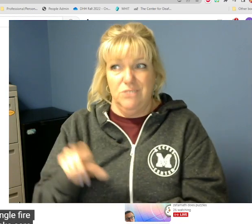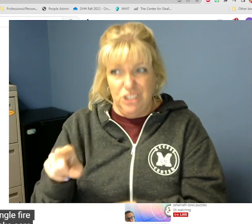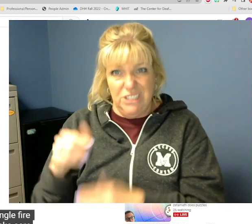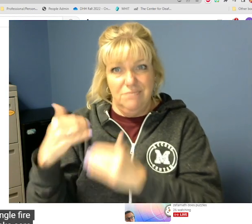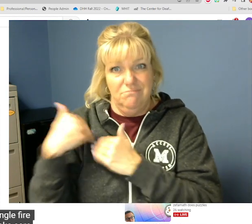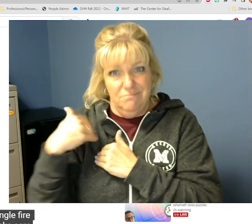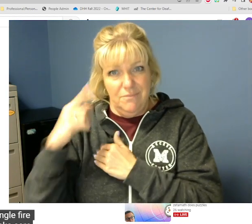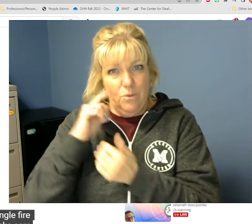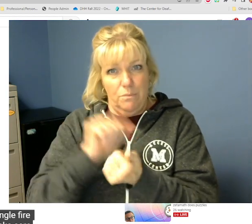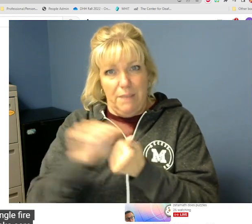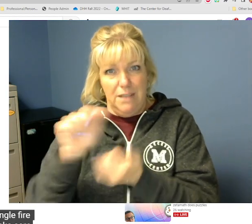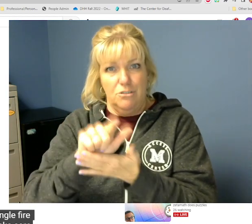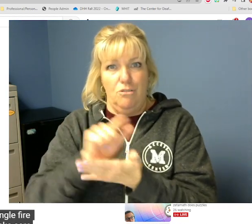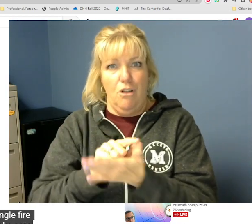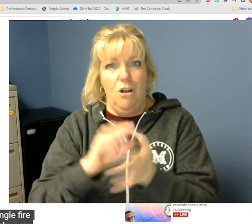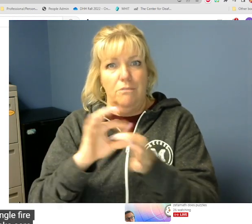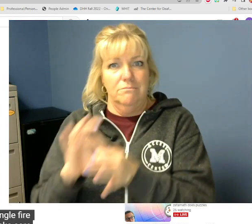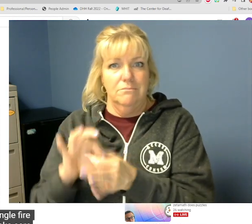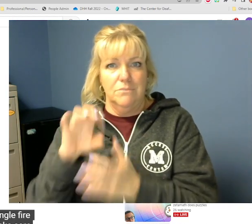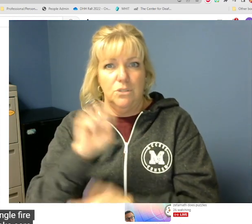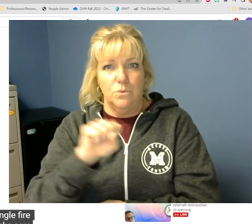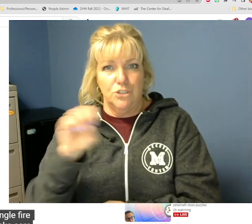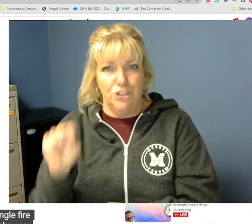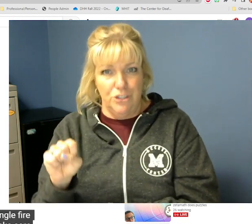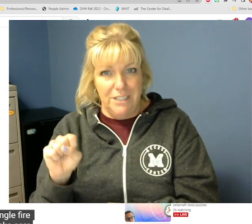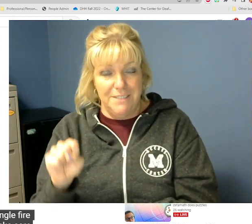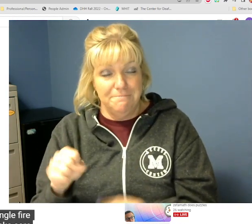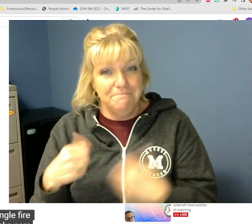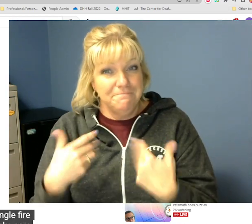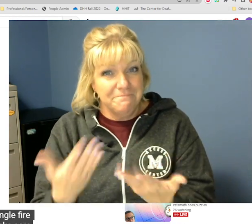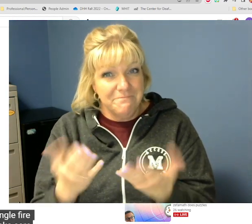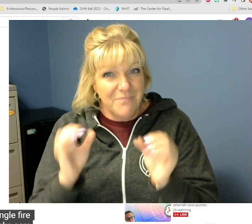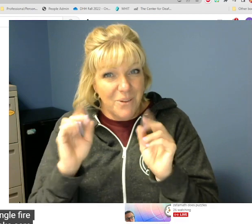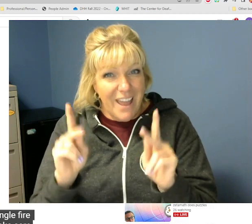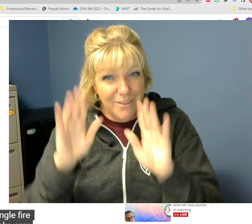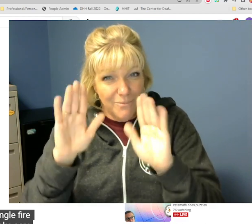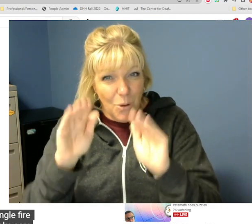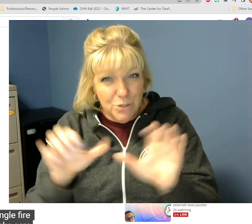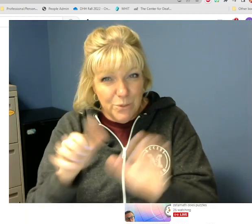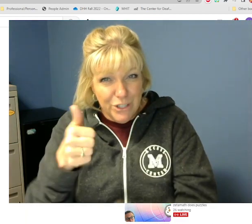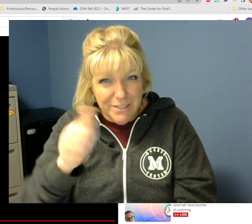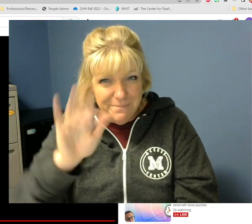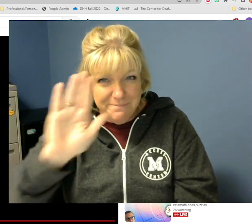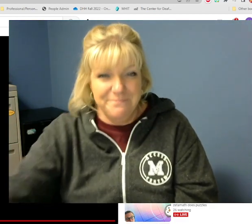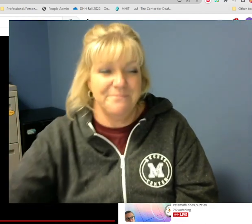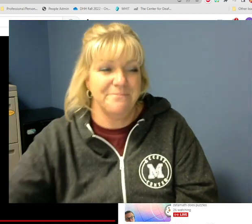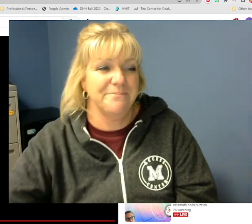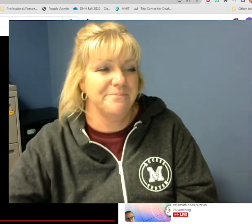Act. So that connection to Triangle Fire. All right, I hope you all are doing well. Take care.